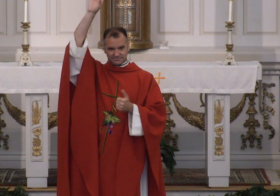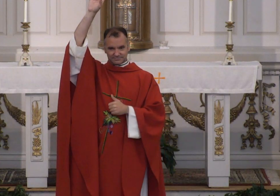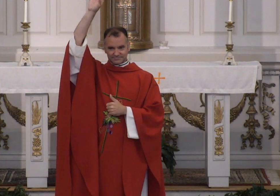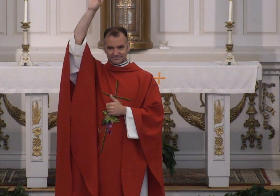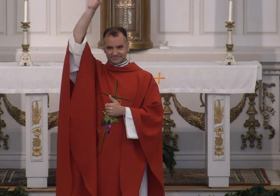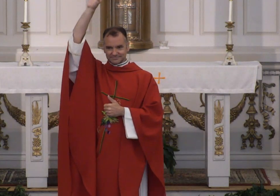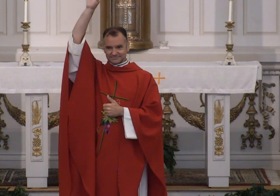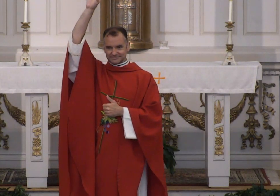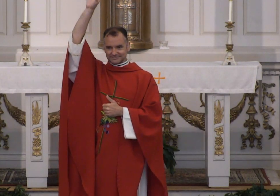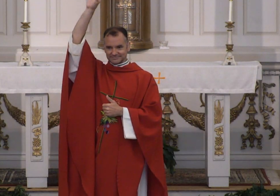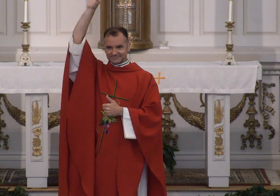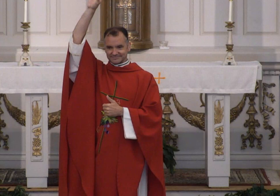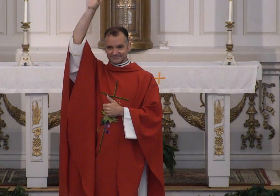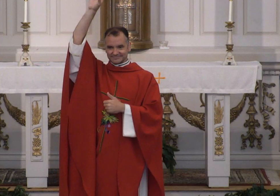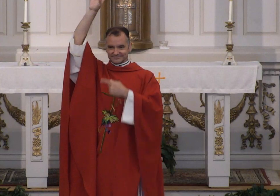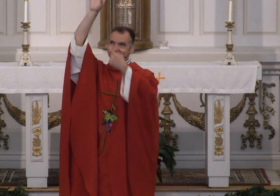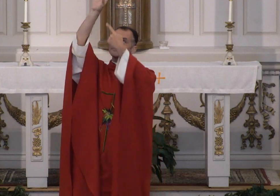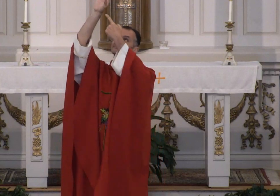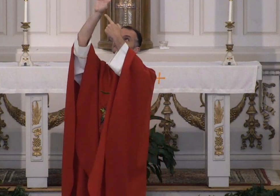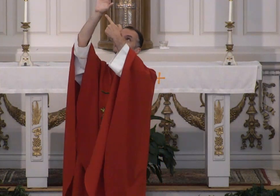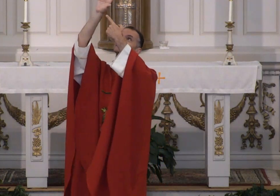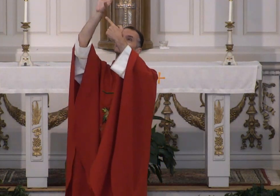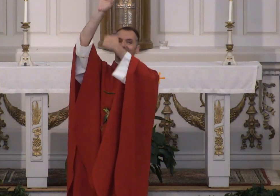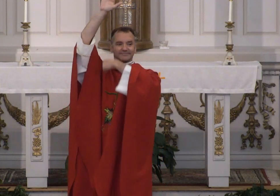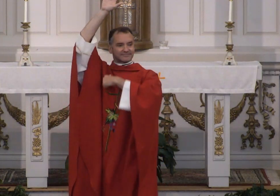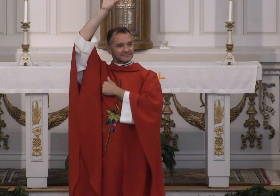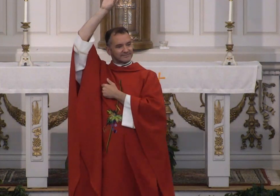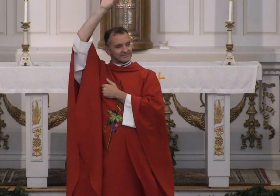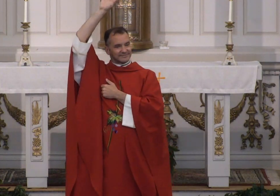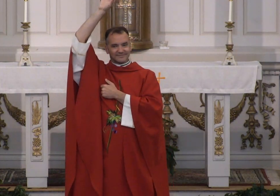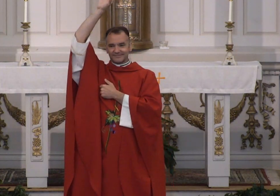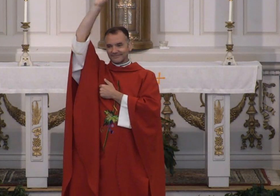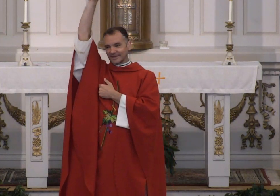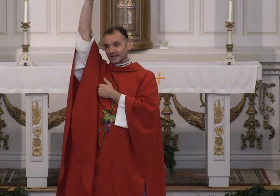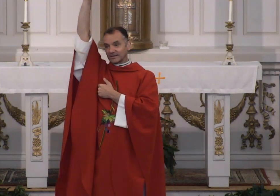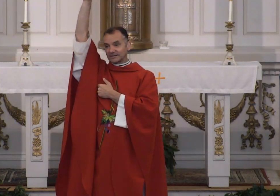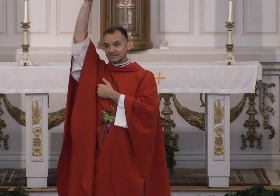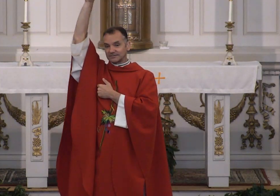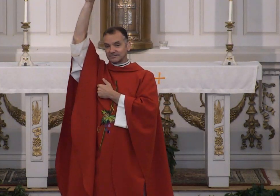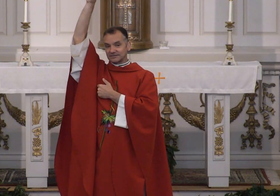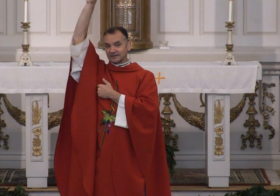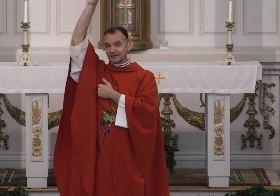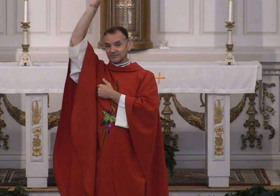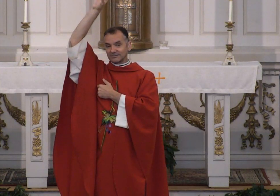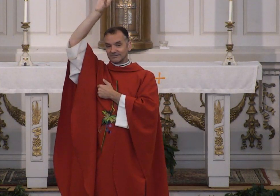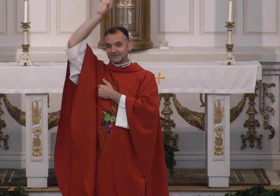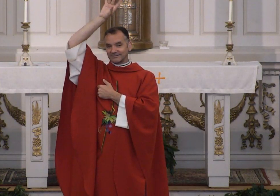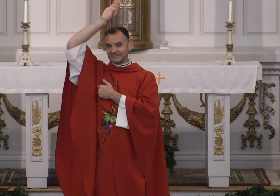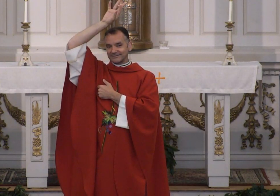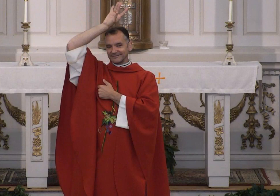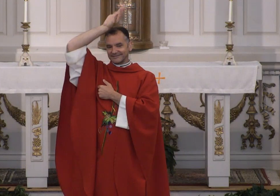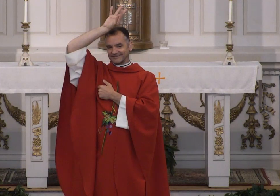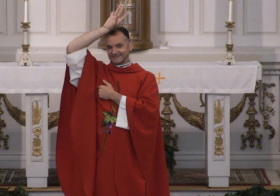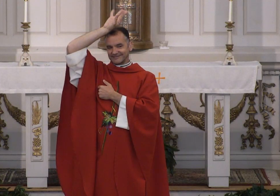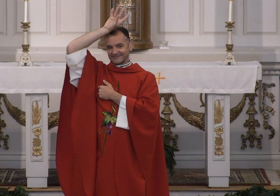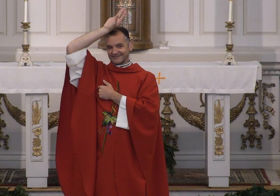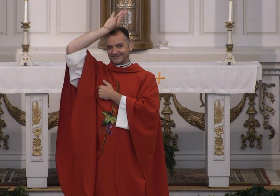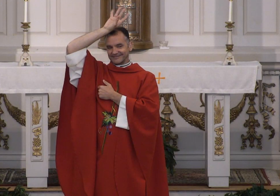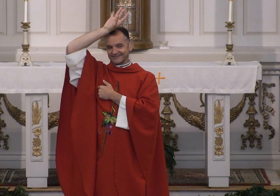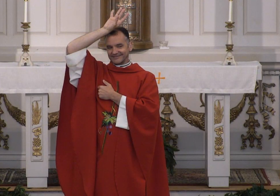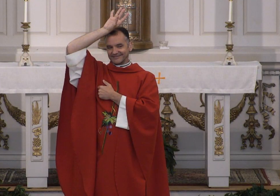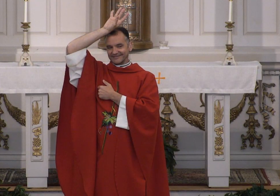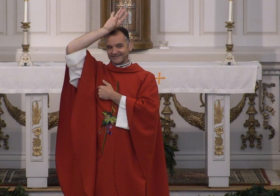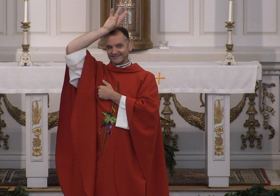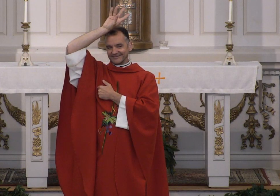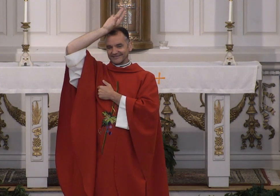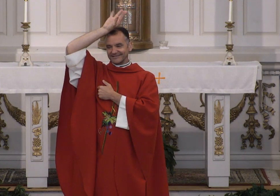the sign. If you can get your hands up and ready and sign it with me. It starts up here with your fingers wiggling, and then it goes down to